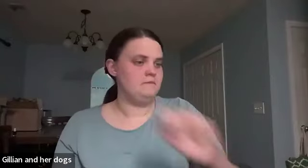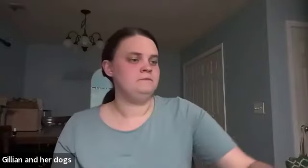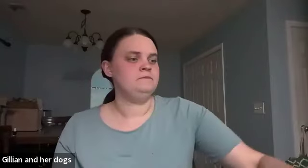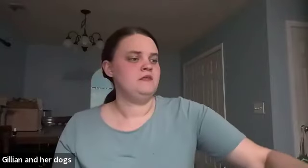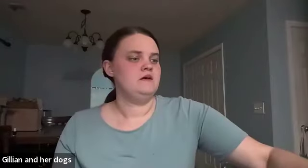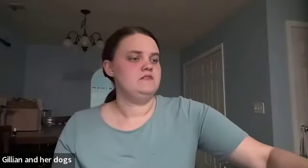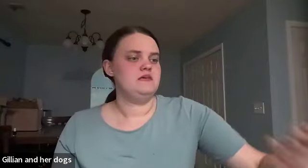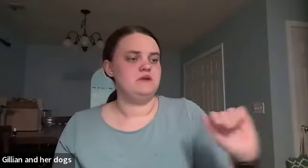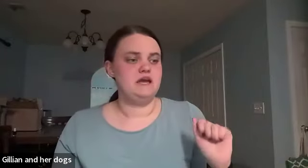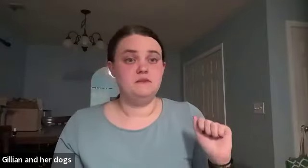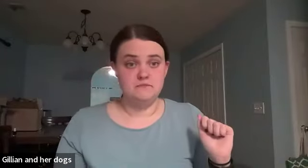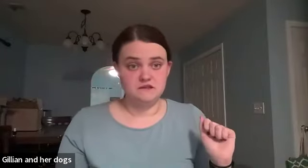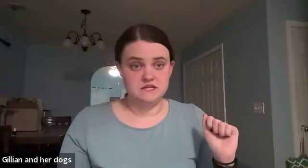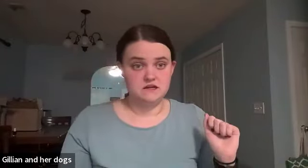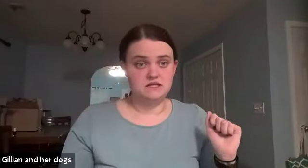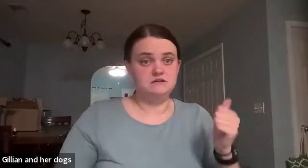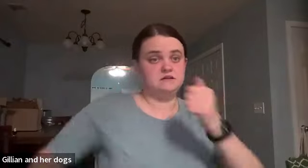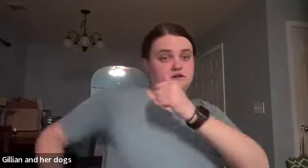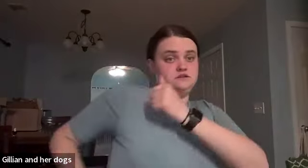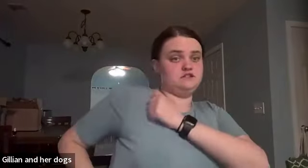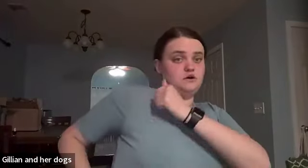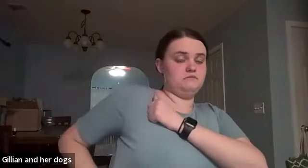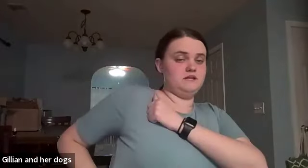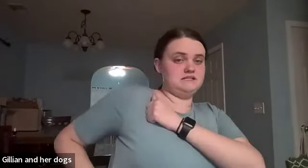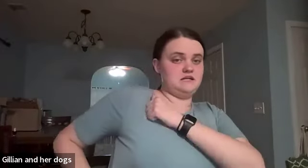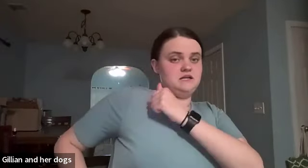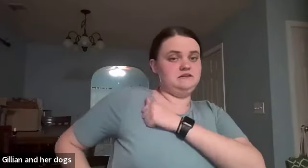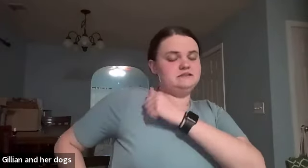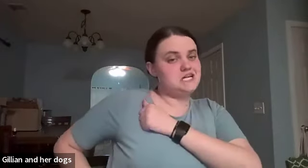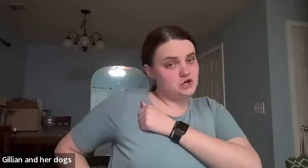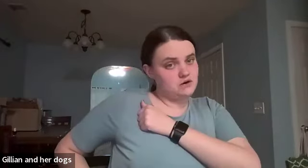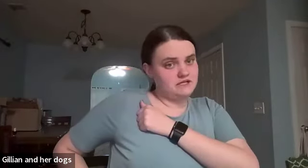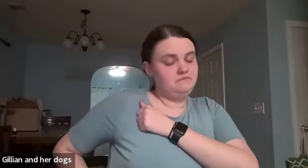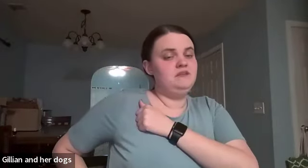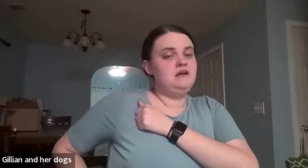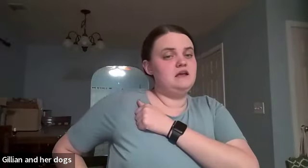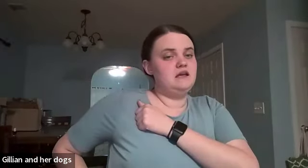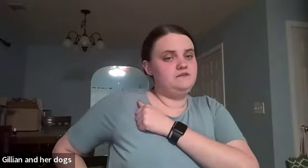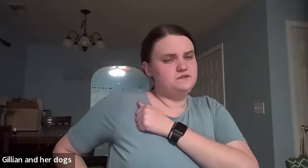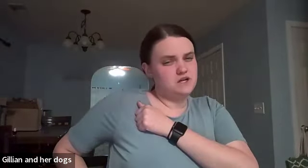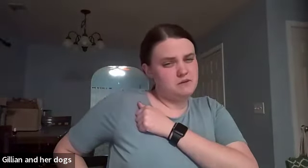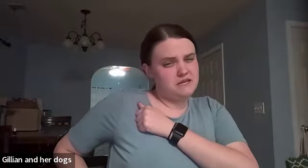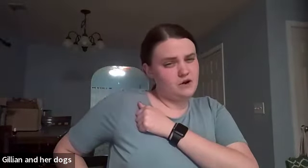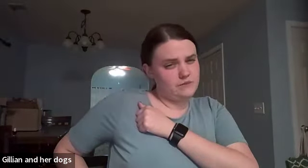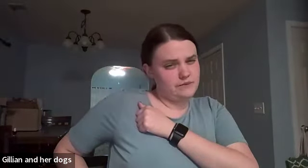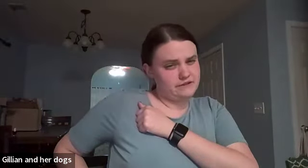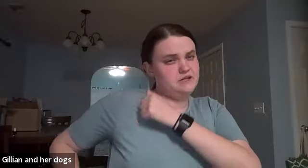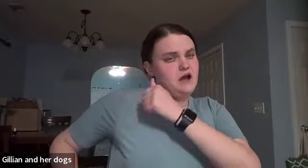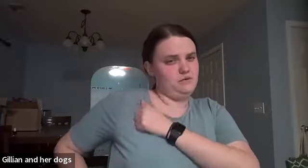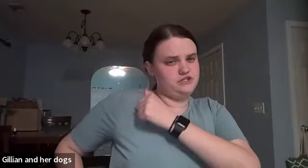astronaut. Then we had the military. So military/army. If you were talking about being an army man, I would